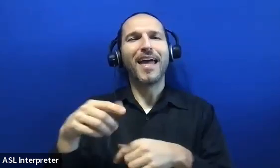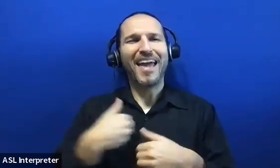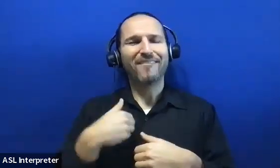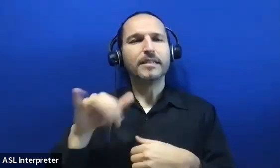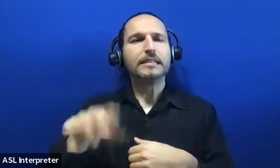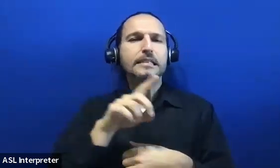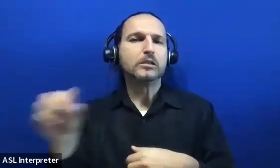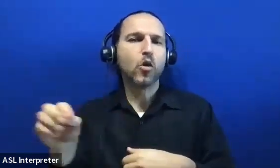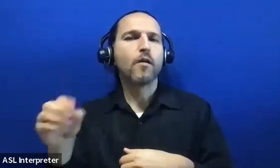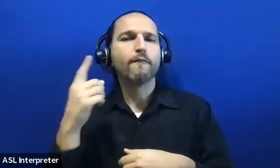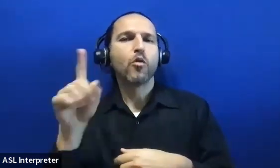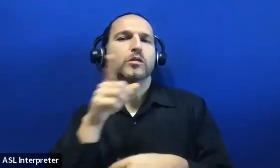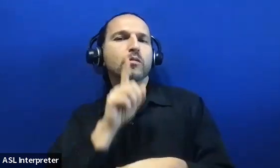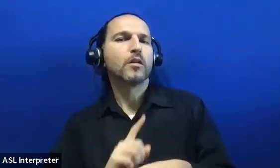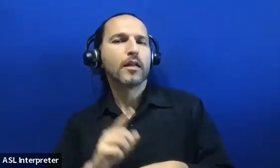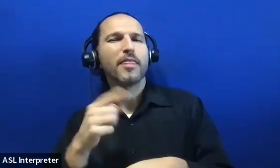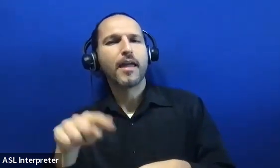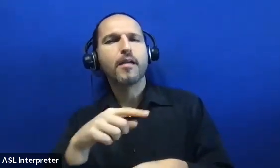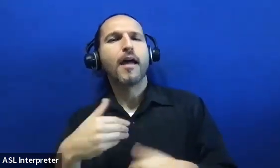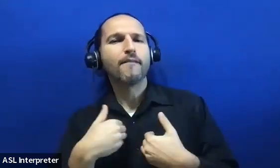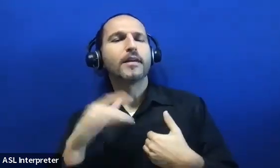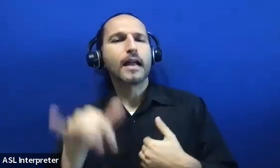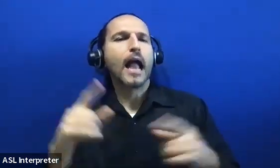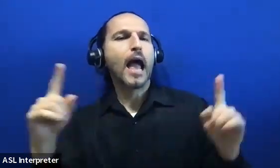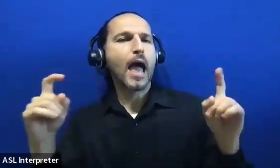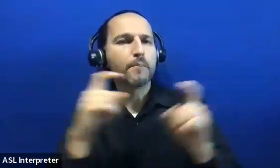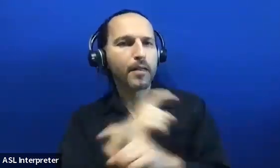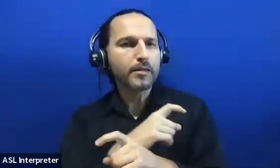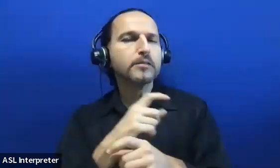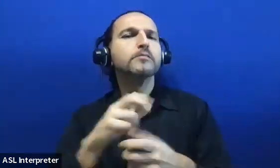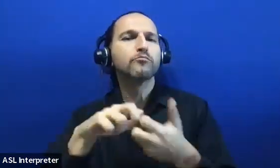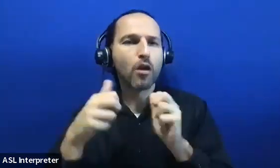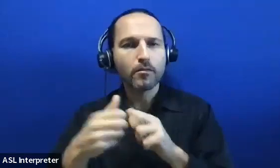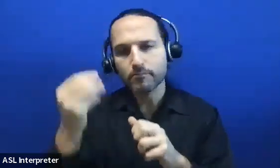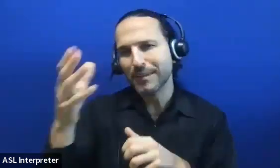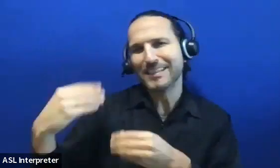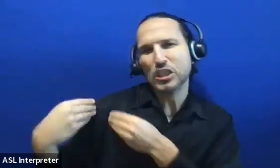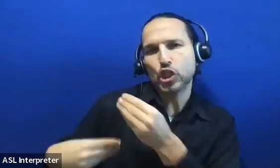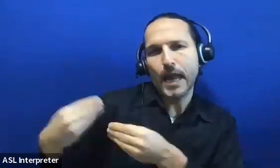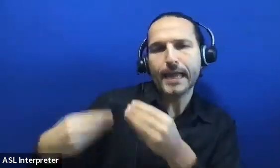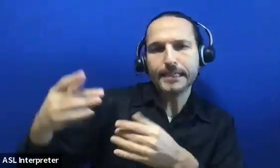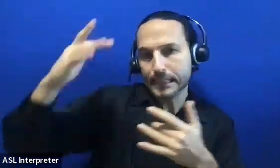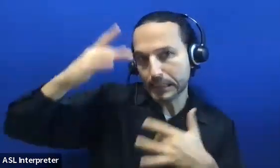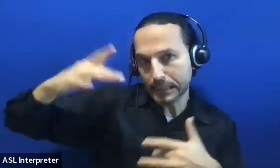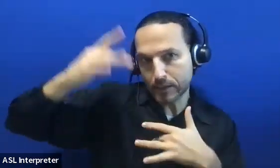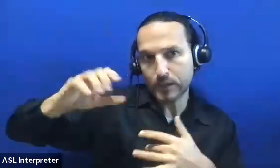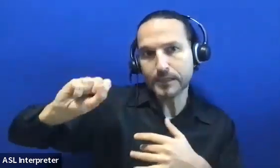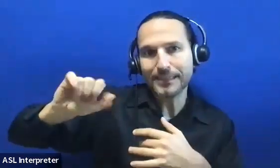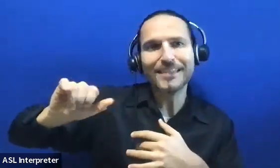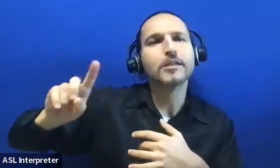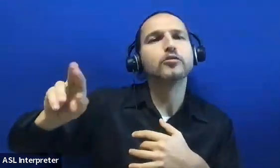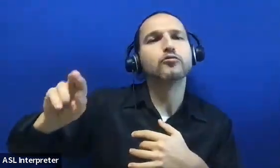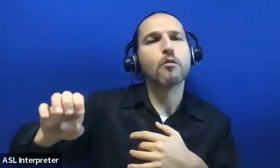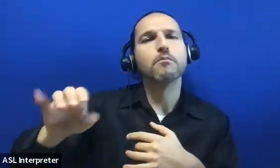especially in medically complex children. So children that do have genetic syndromes or who have potentially